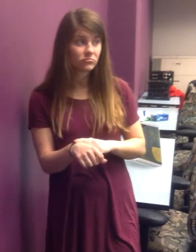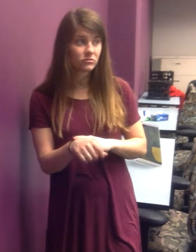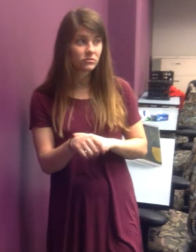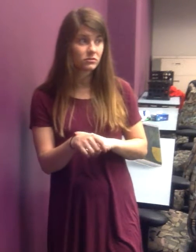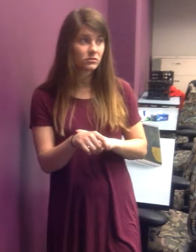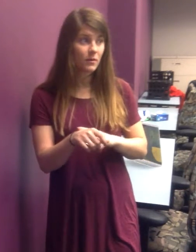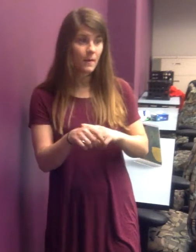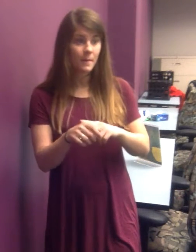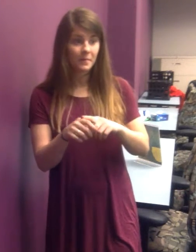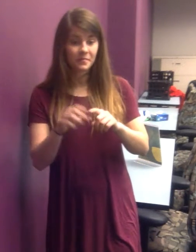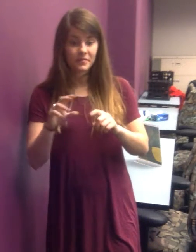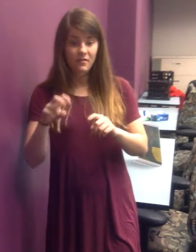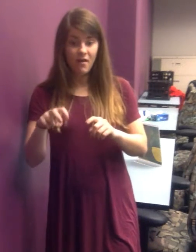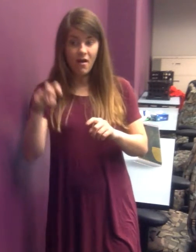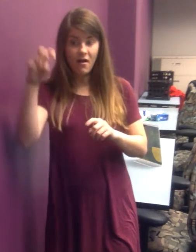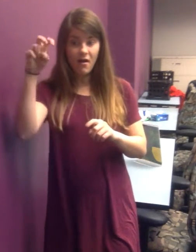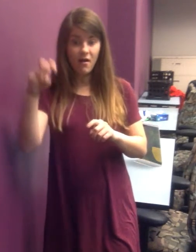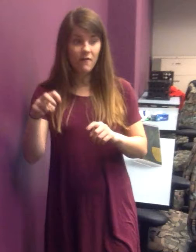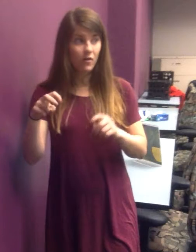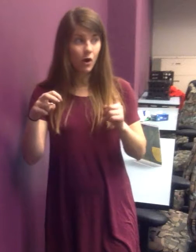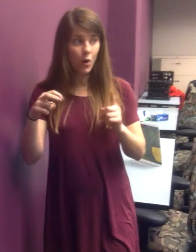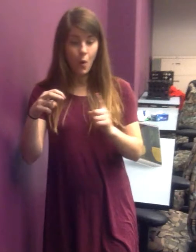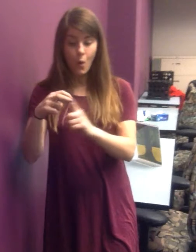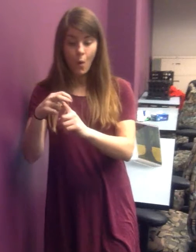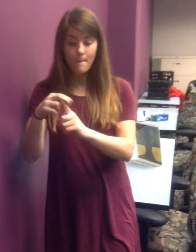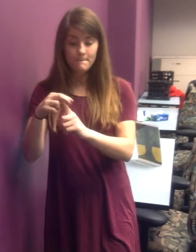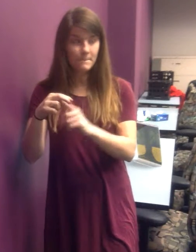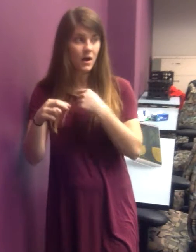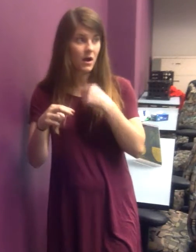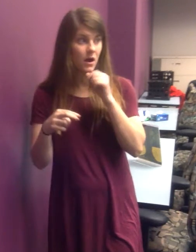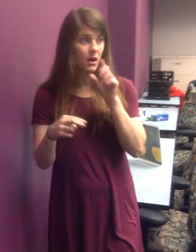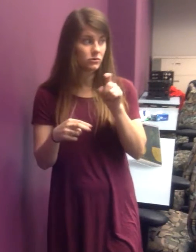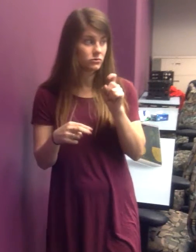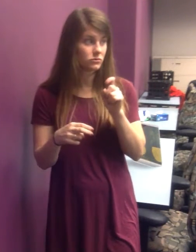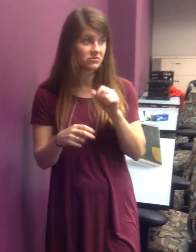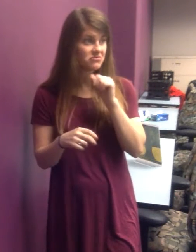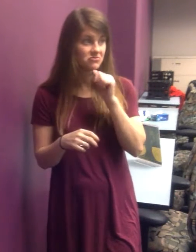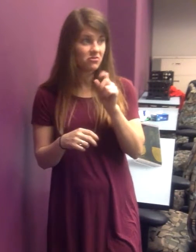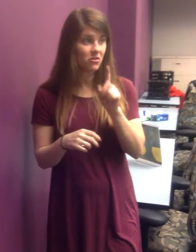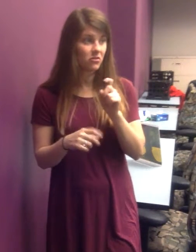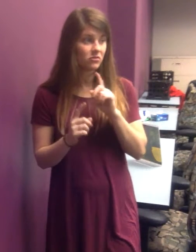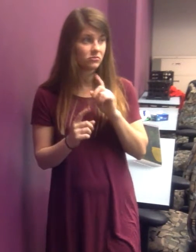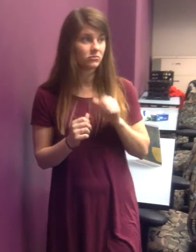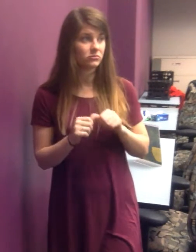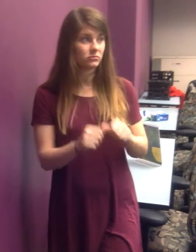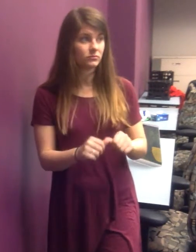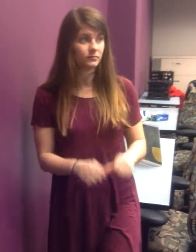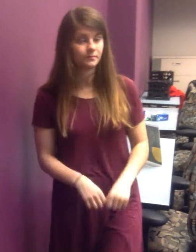With their majority in the House, GOP lawmakers took steps to keep the issue from coming up at all, including dissolving the official